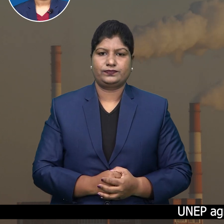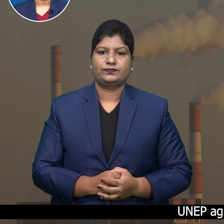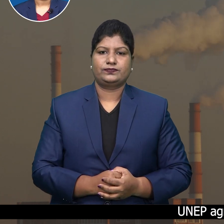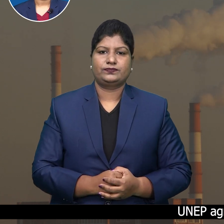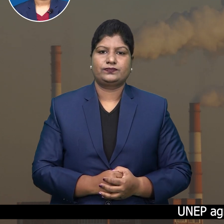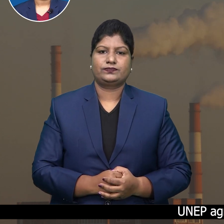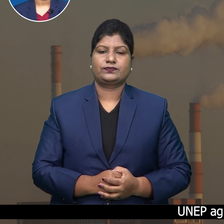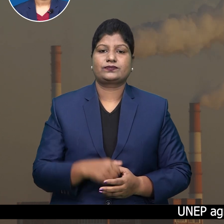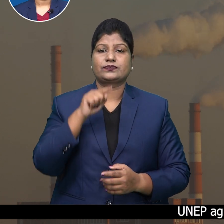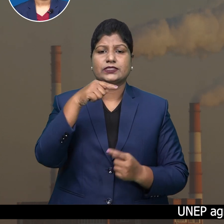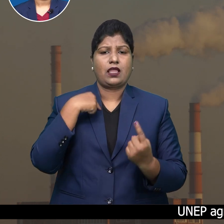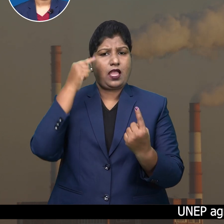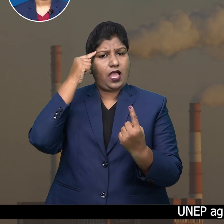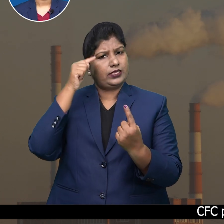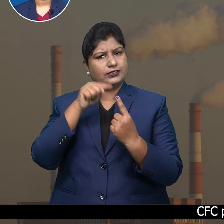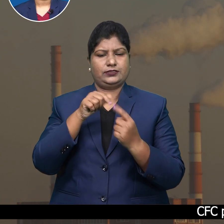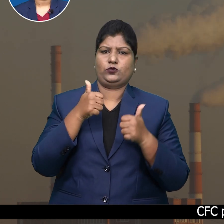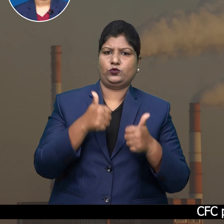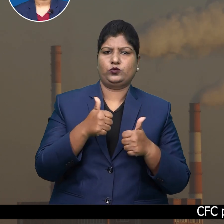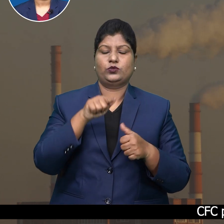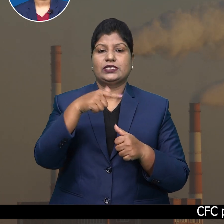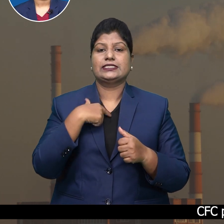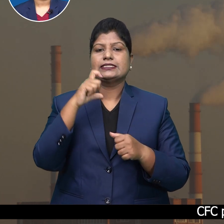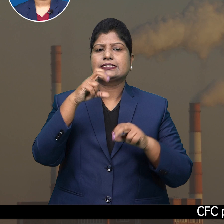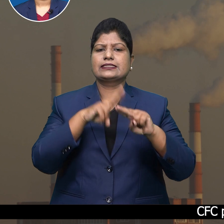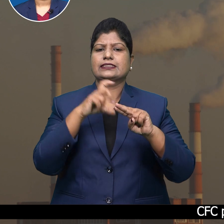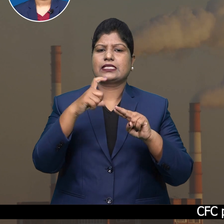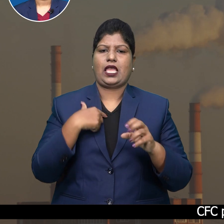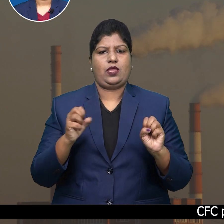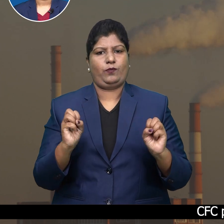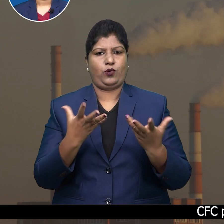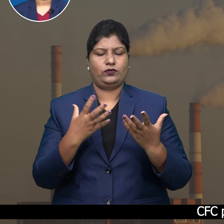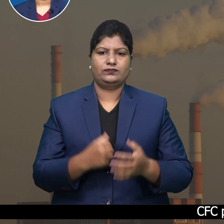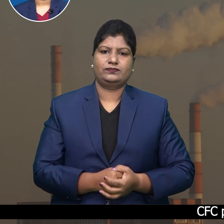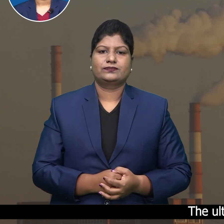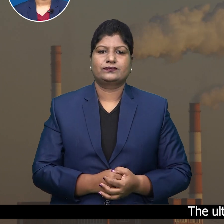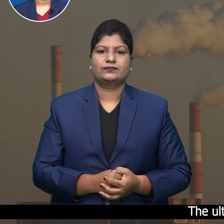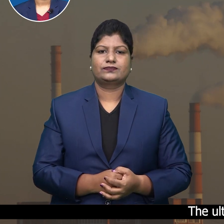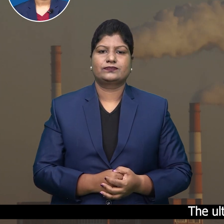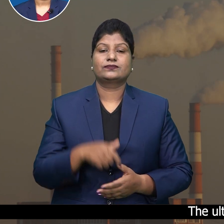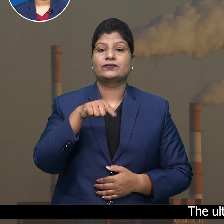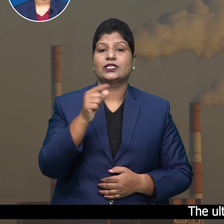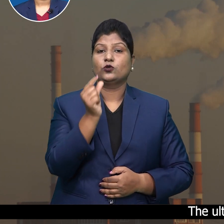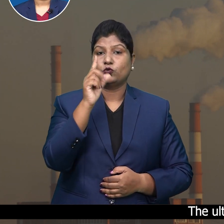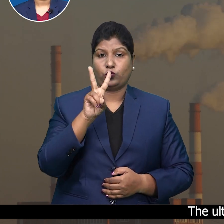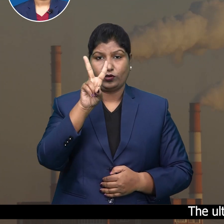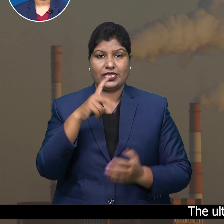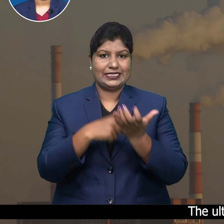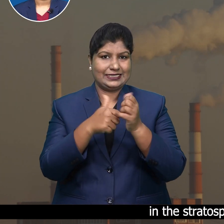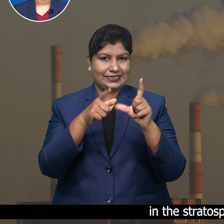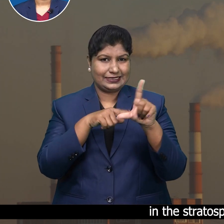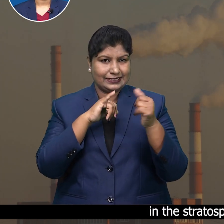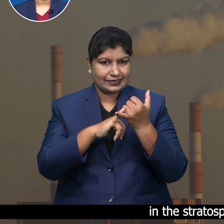UNEP agreed to reduce CFC production. The ultraviolet